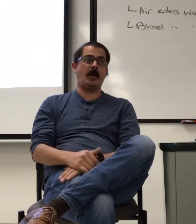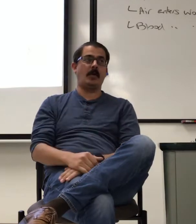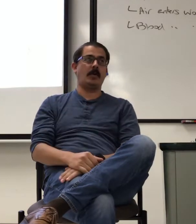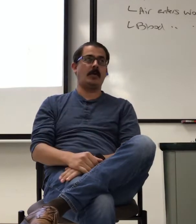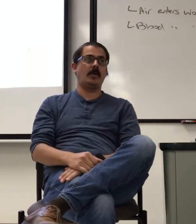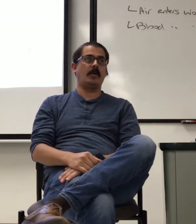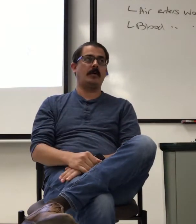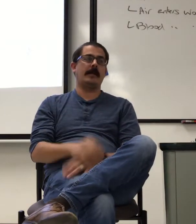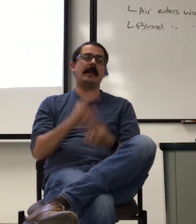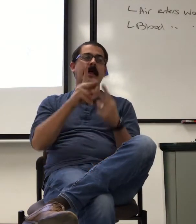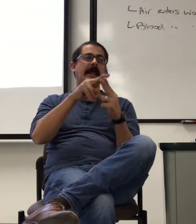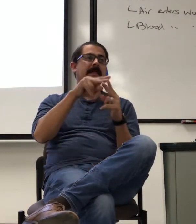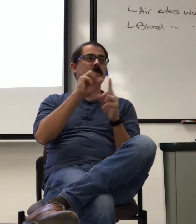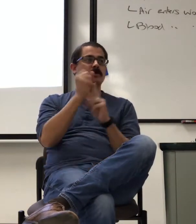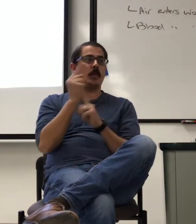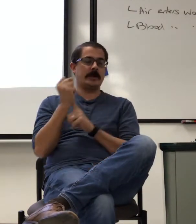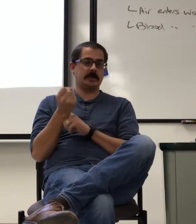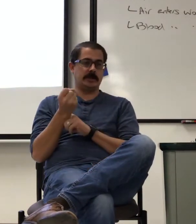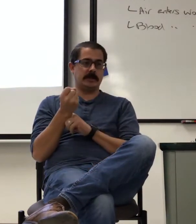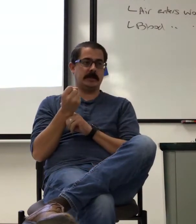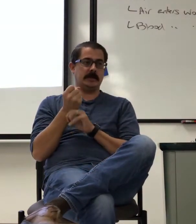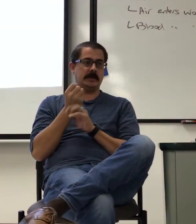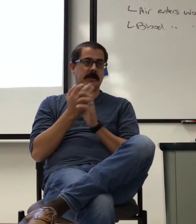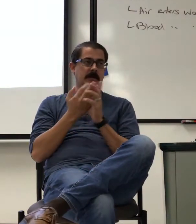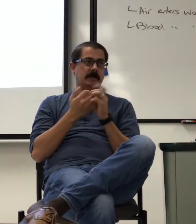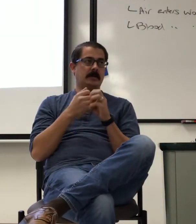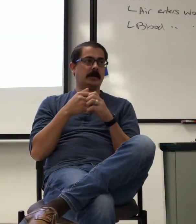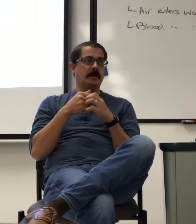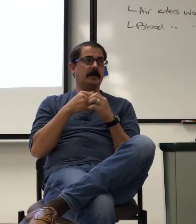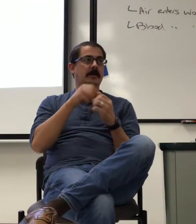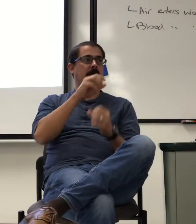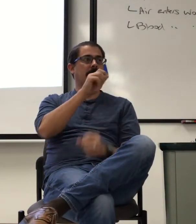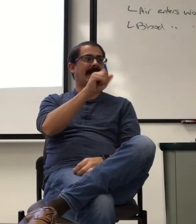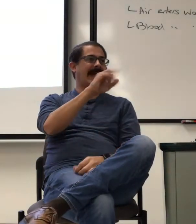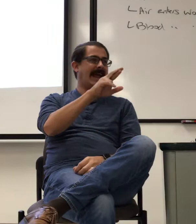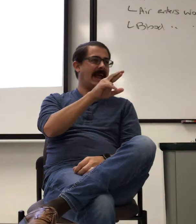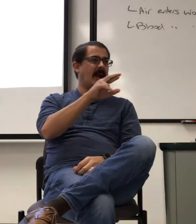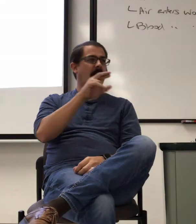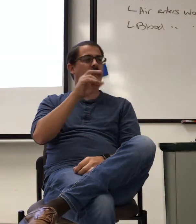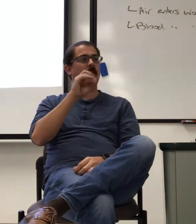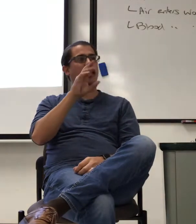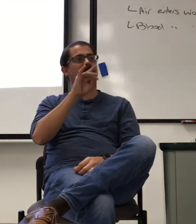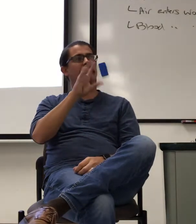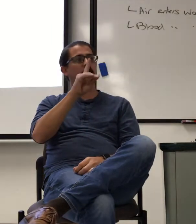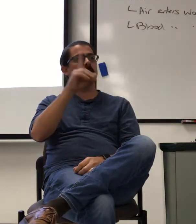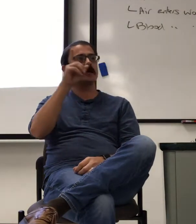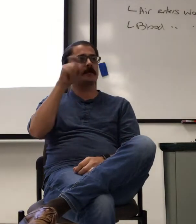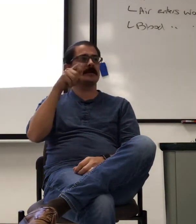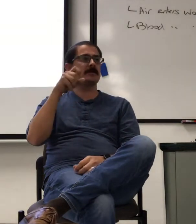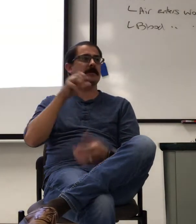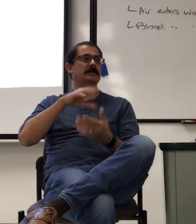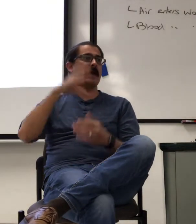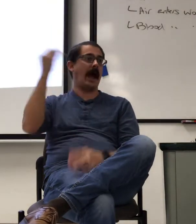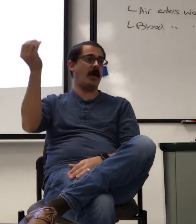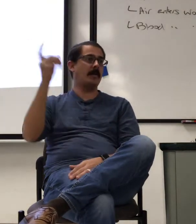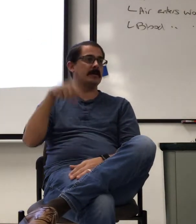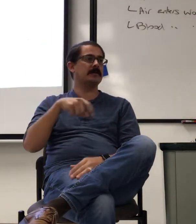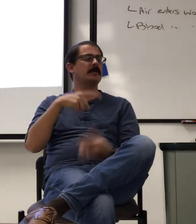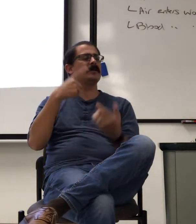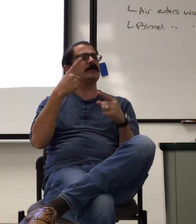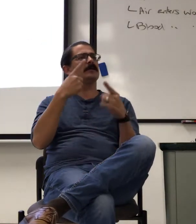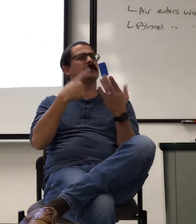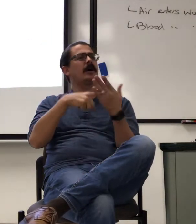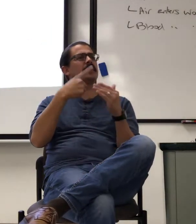But in either case, the air or fluid must be evacuated. Now, collapsed lung, I want to talk about the